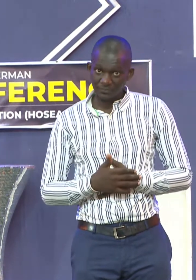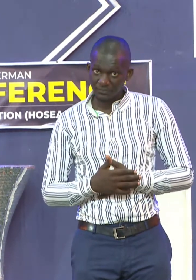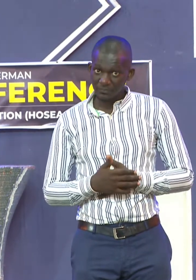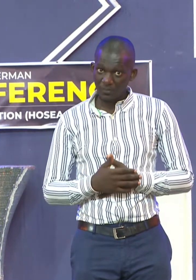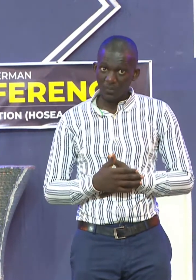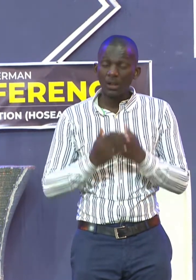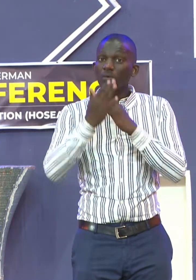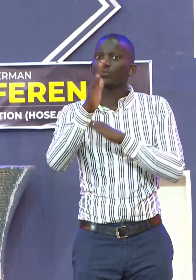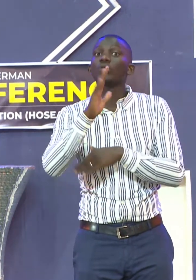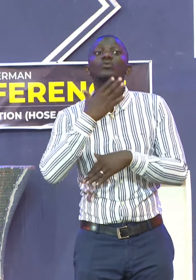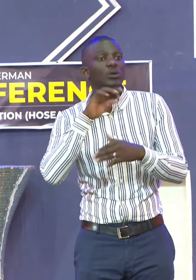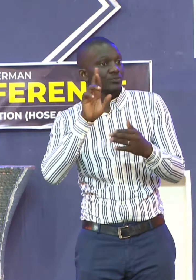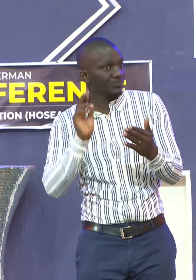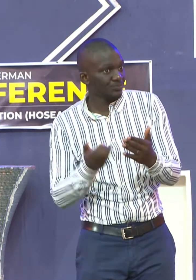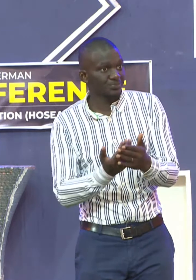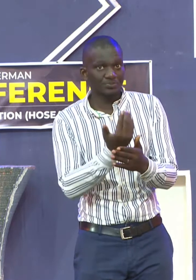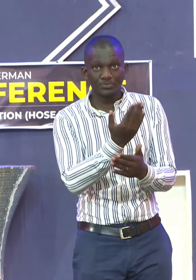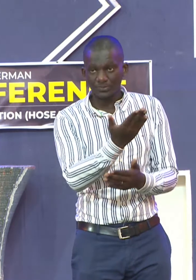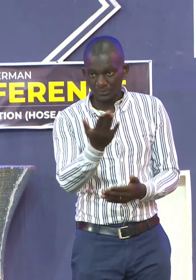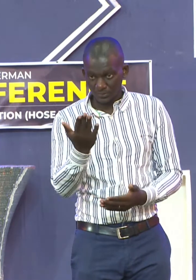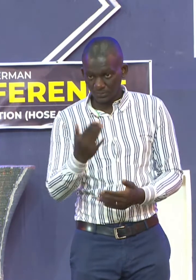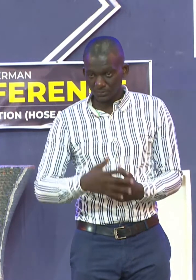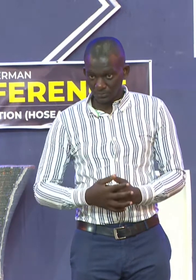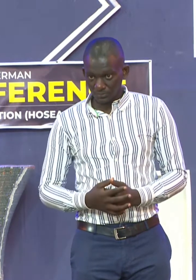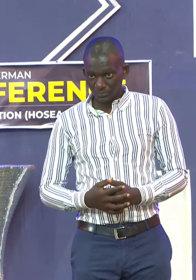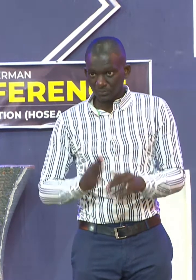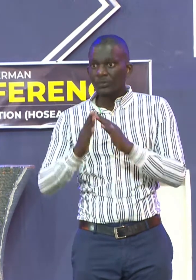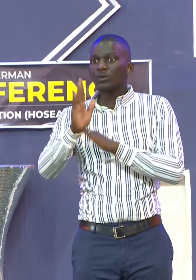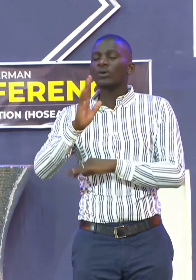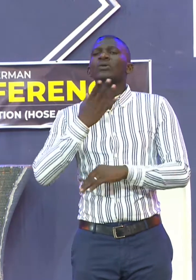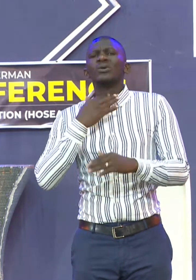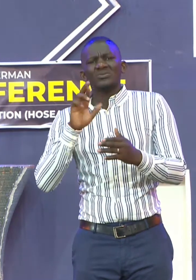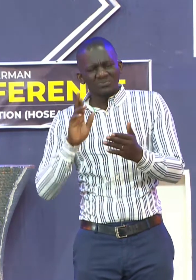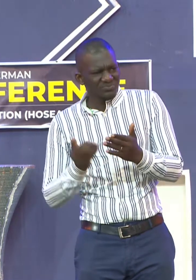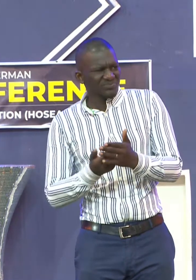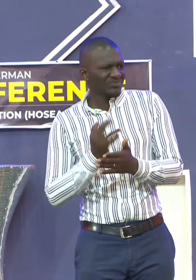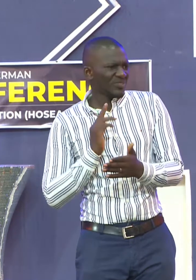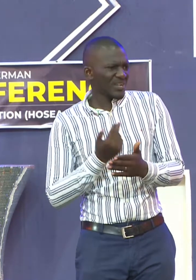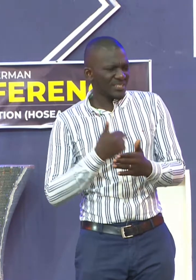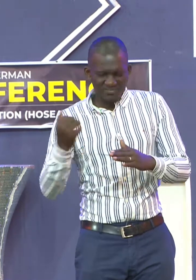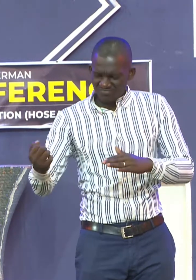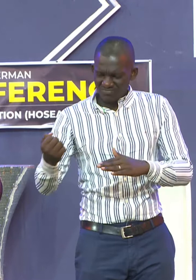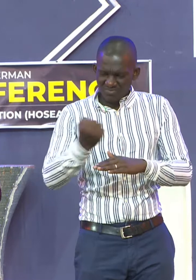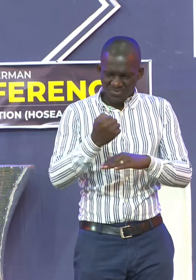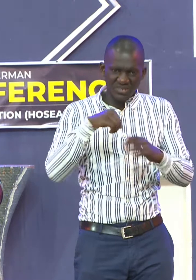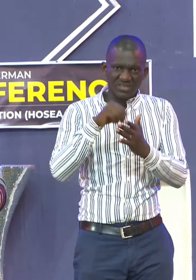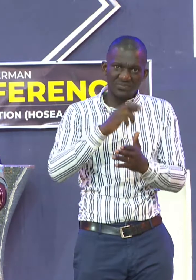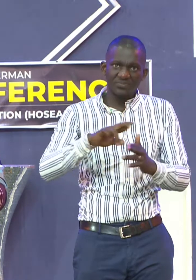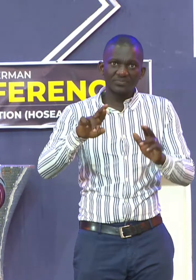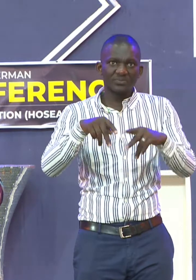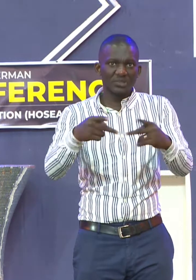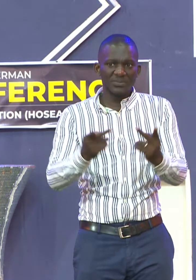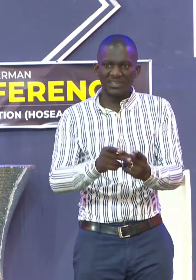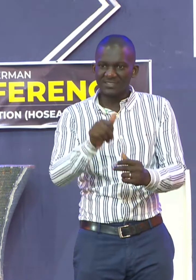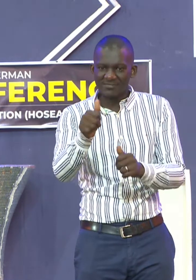Lord. For the Lord wants to restore. God wants us to restore us in